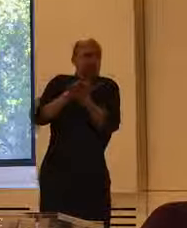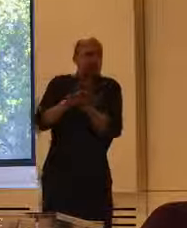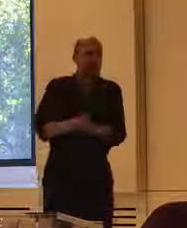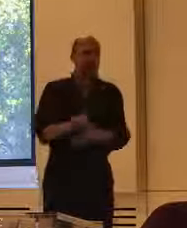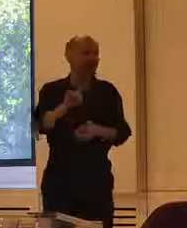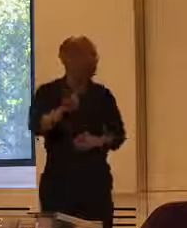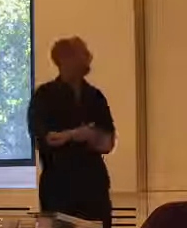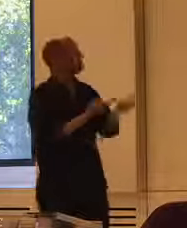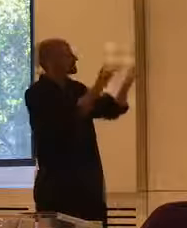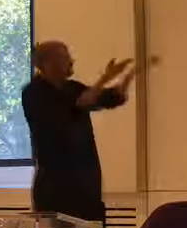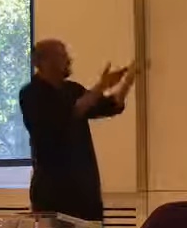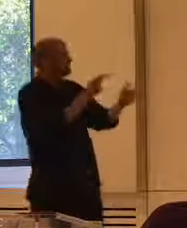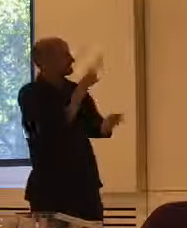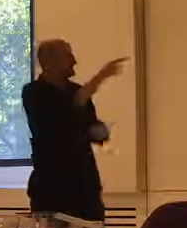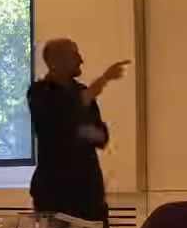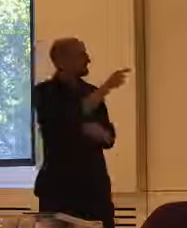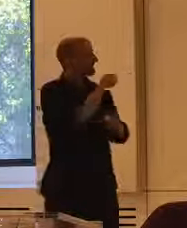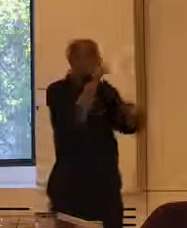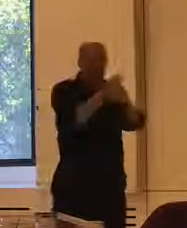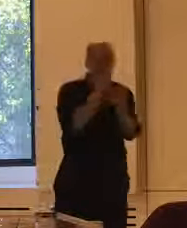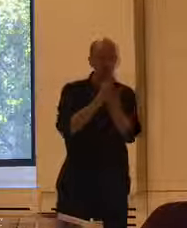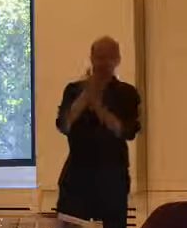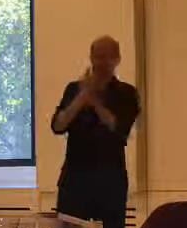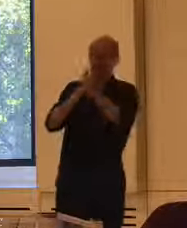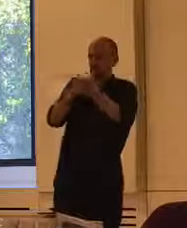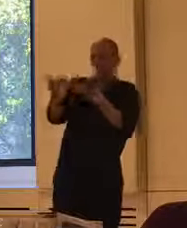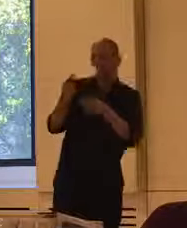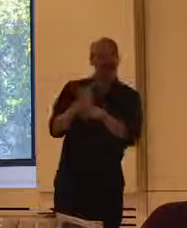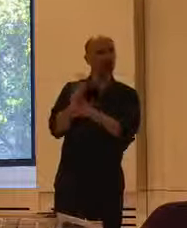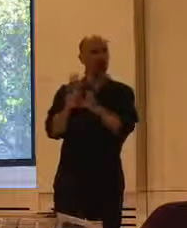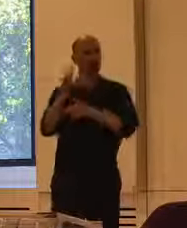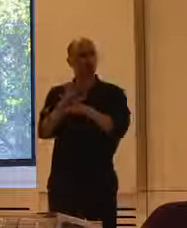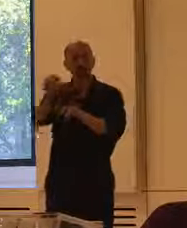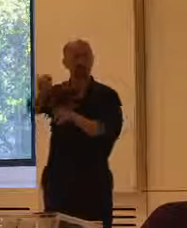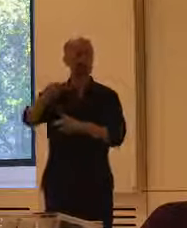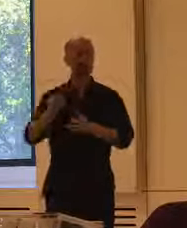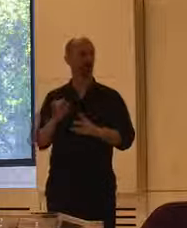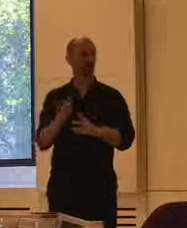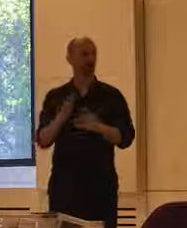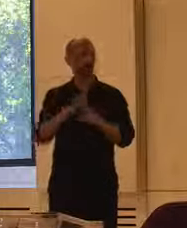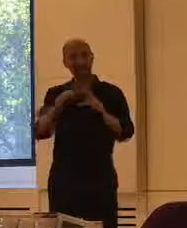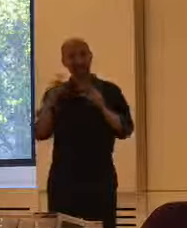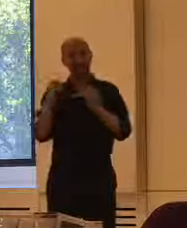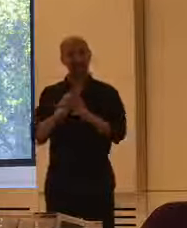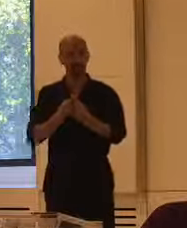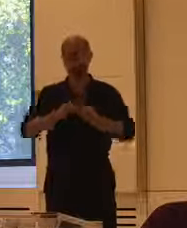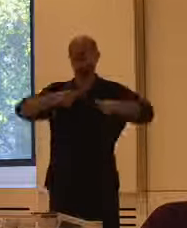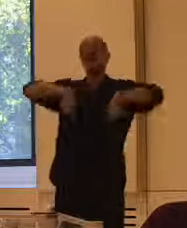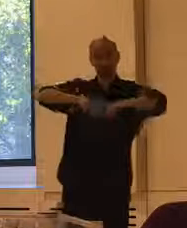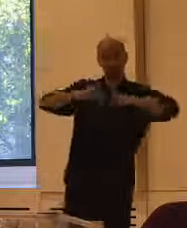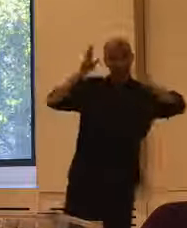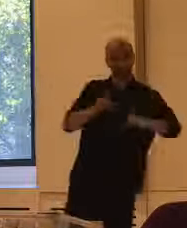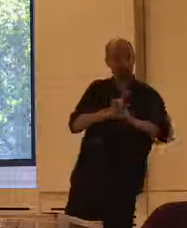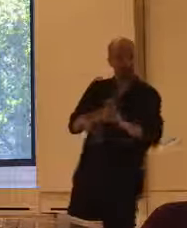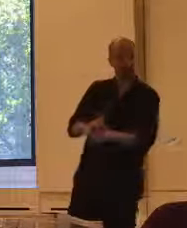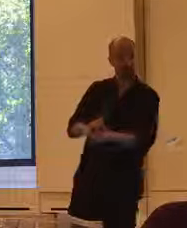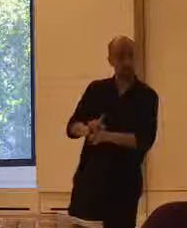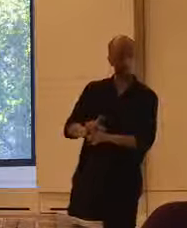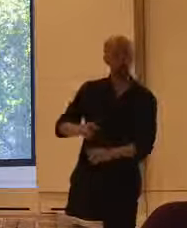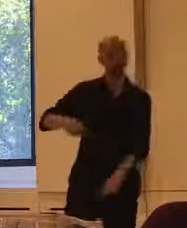We're maybe going to Brexit soon, but these have been set up by Europe. So it's talking about sign language, culture, everything. And this is what